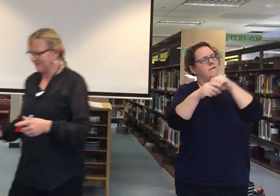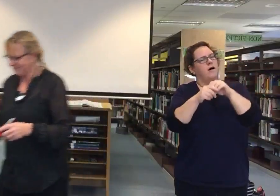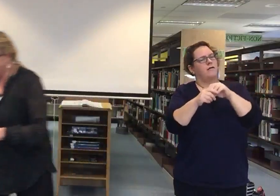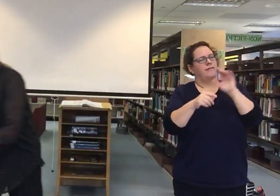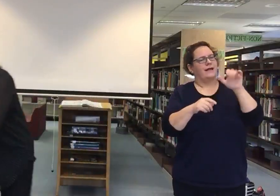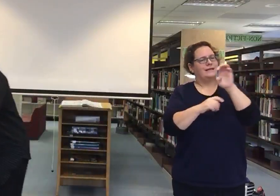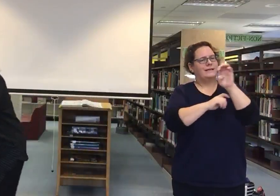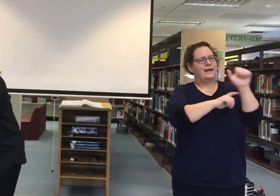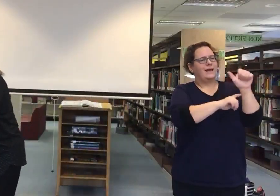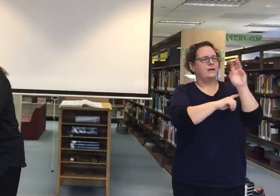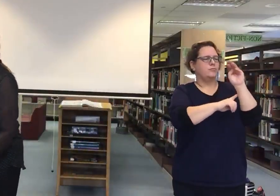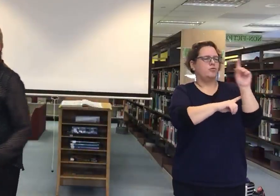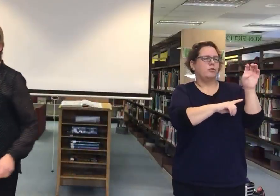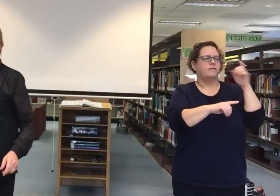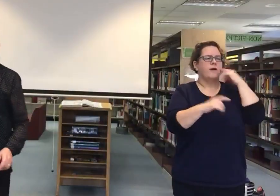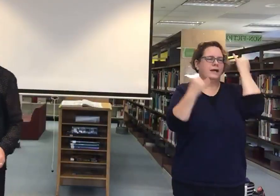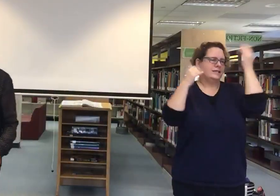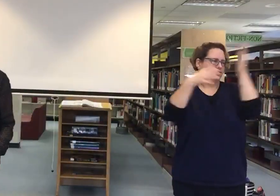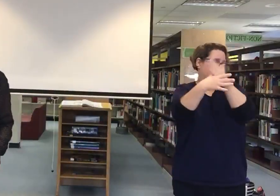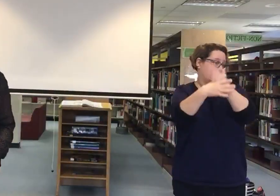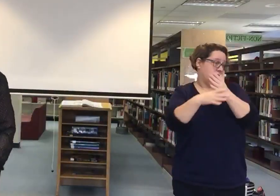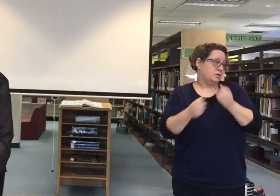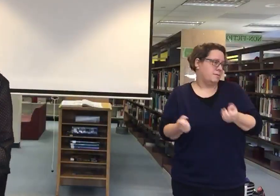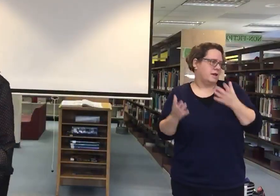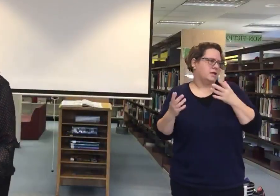use? Okay, now I see